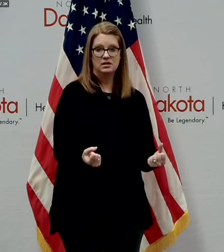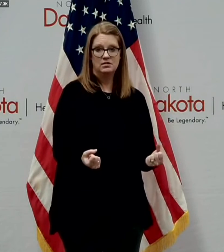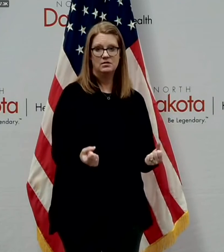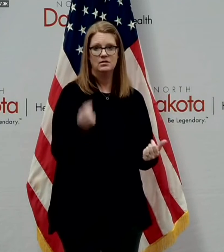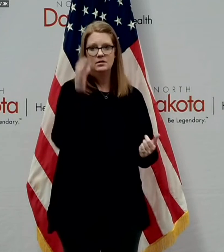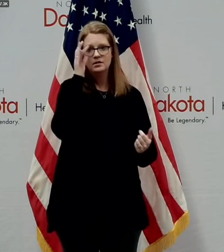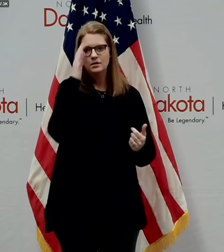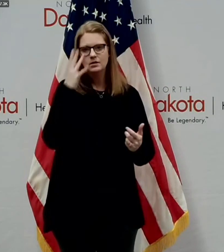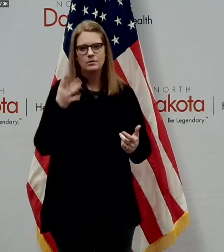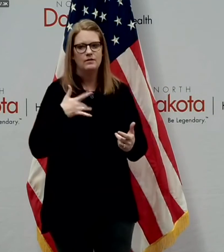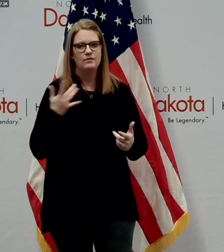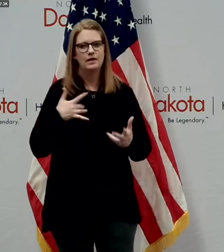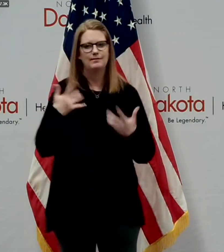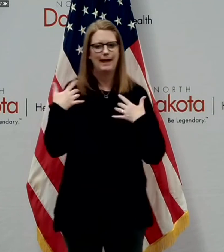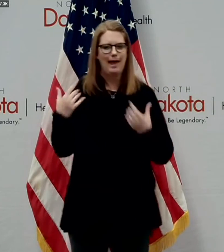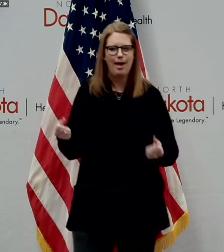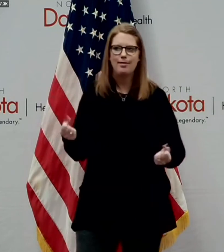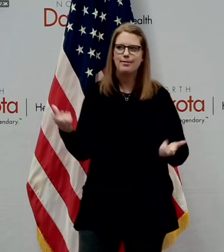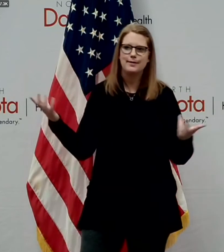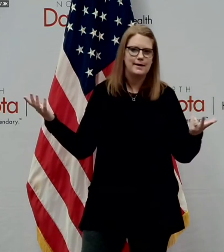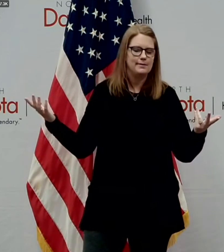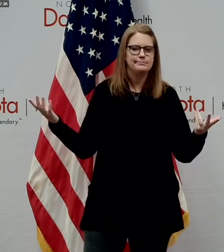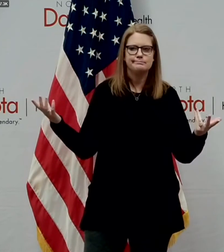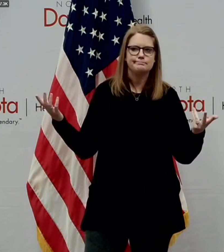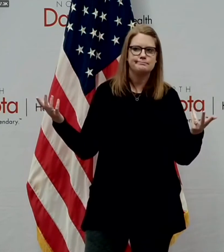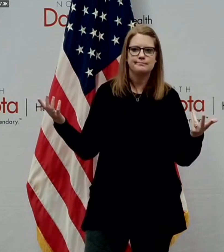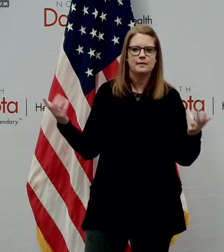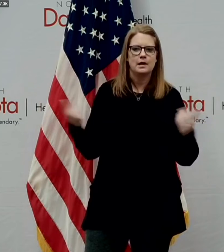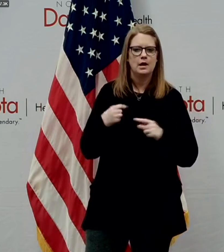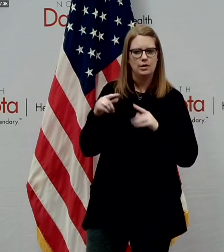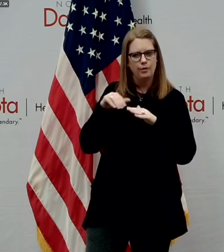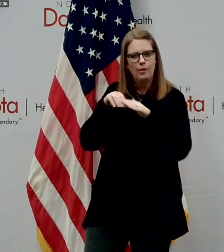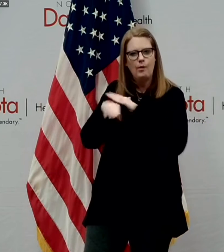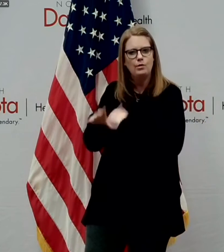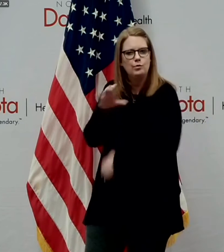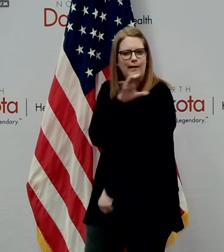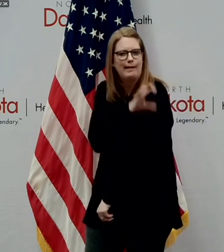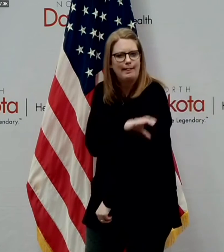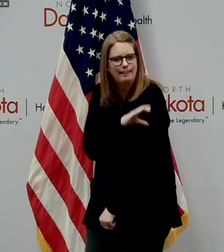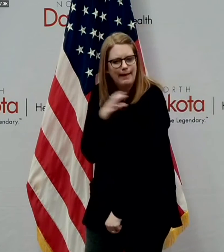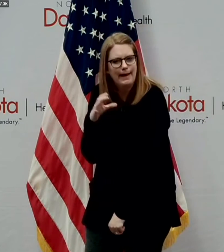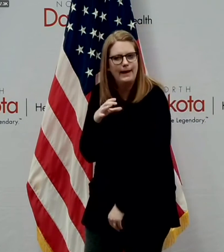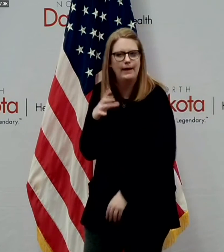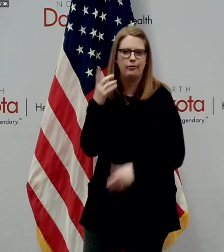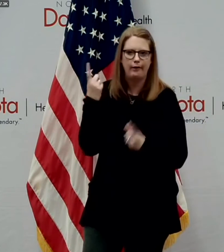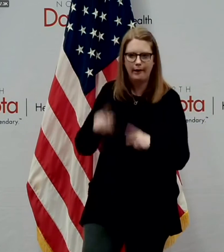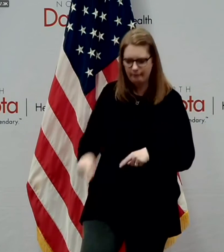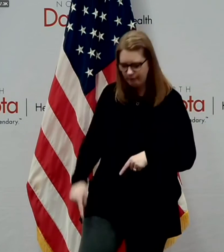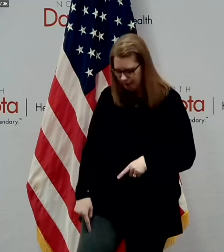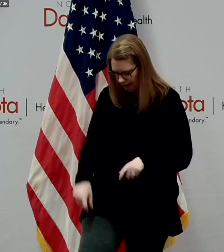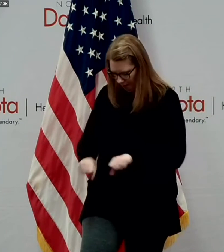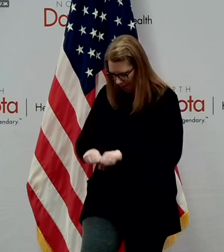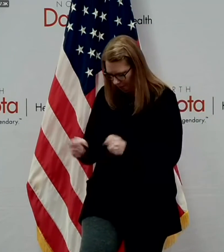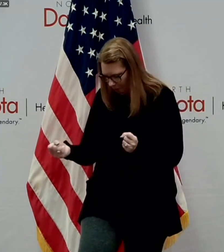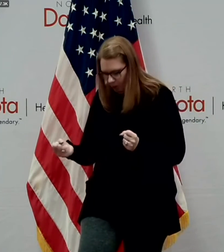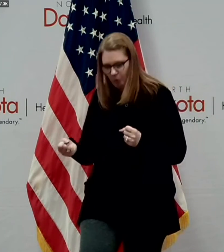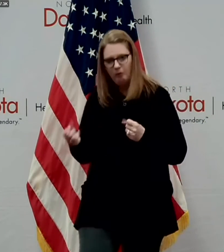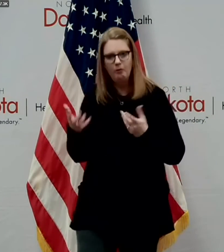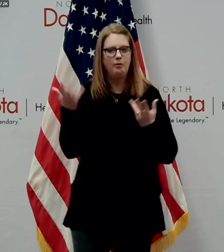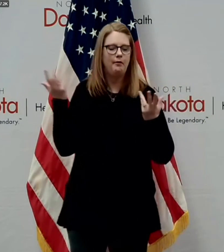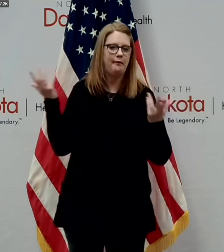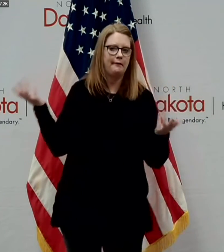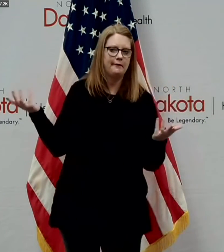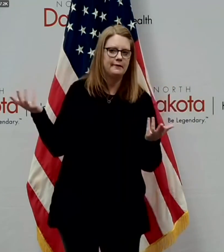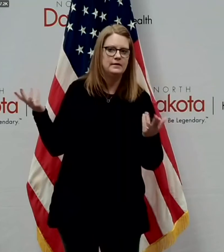as something you go, you go to a clinic or go see if you got a broken leg or you got some kind